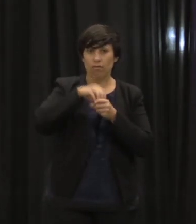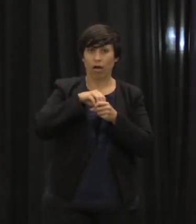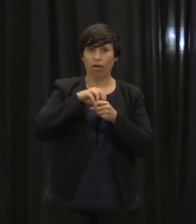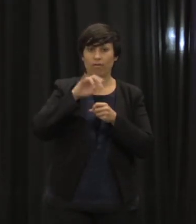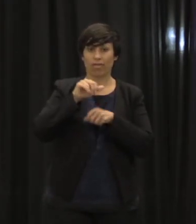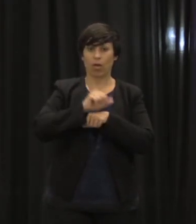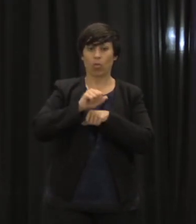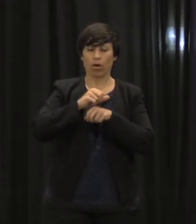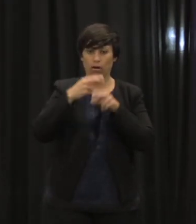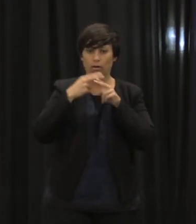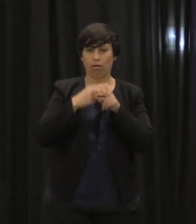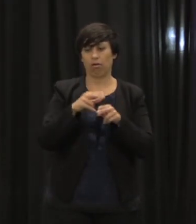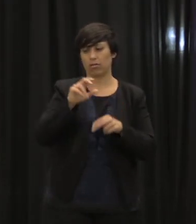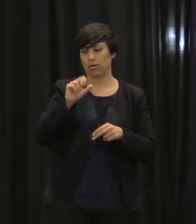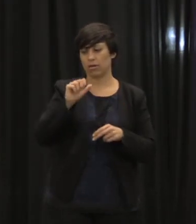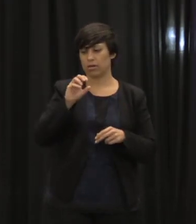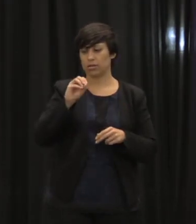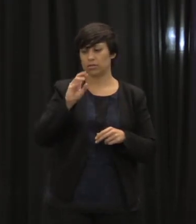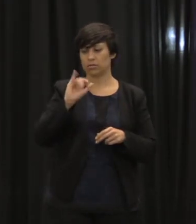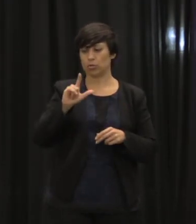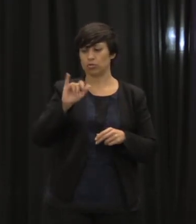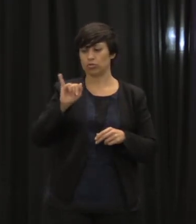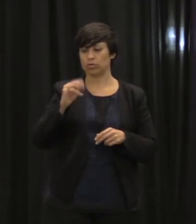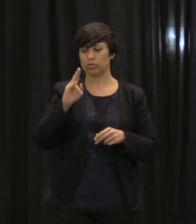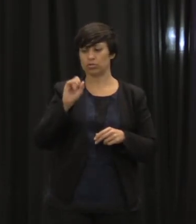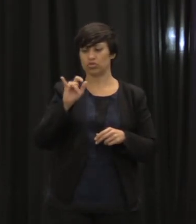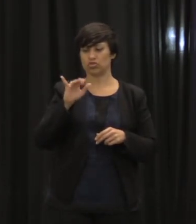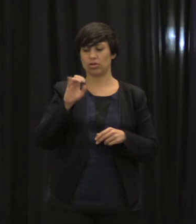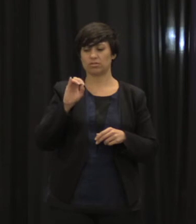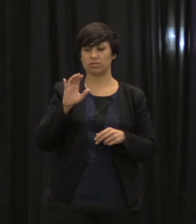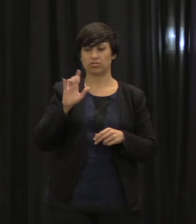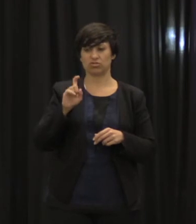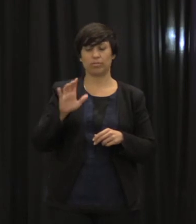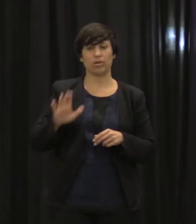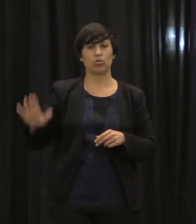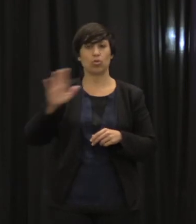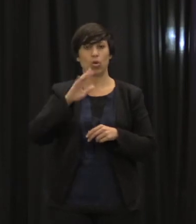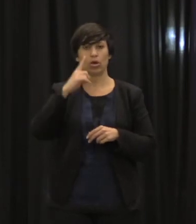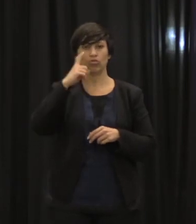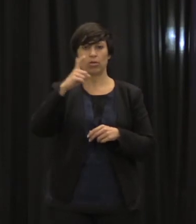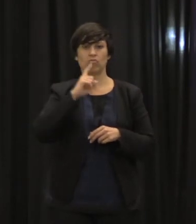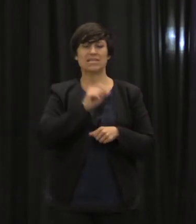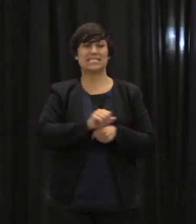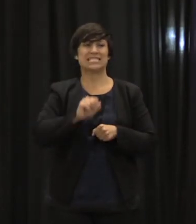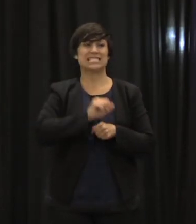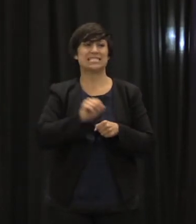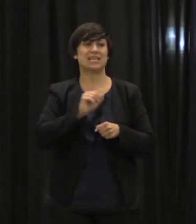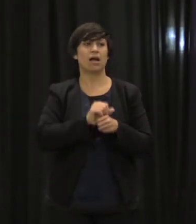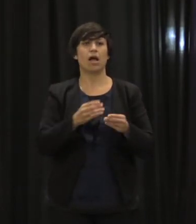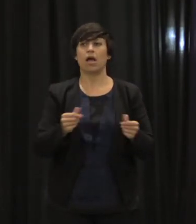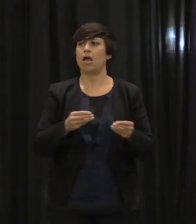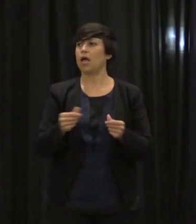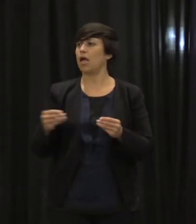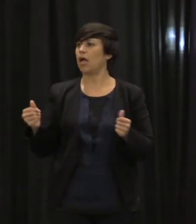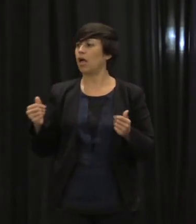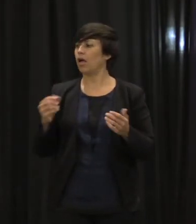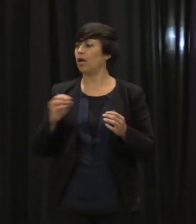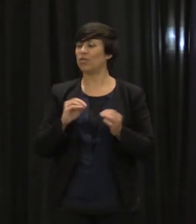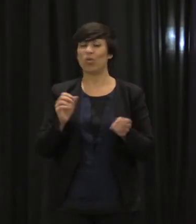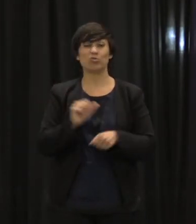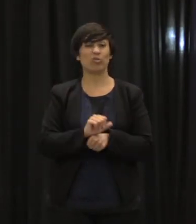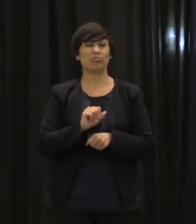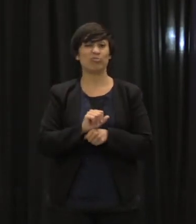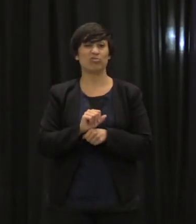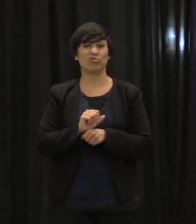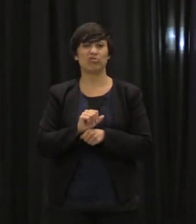social justice, that should be your dream. Your dream should be to work yourself out of a job, not to create more jobs,